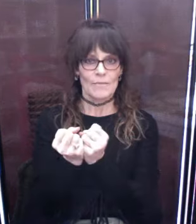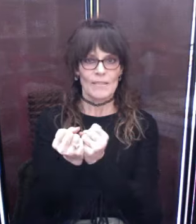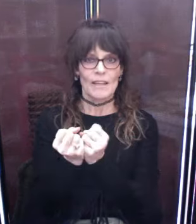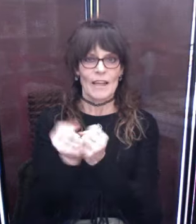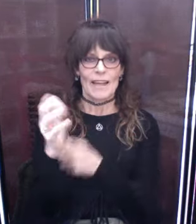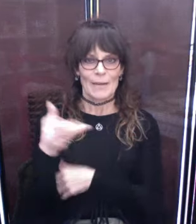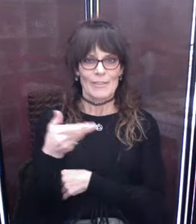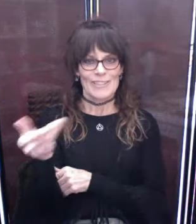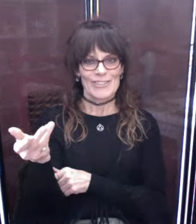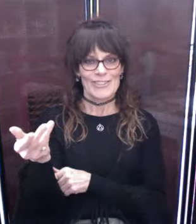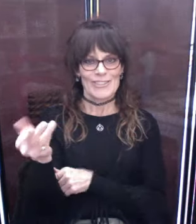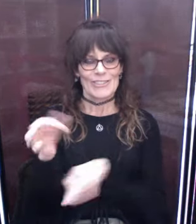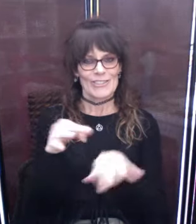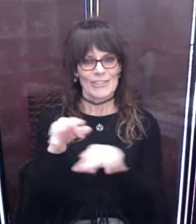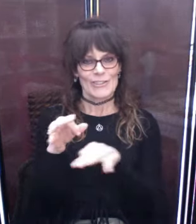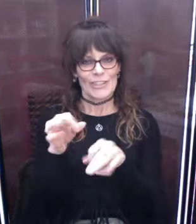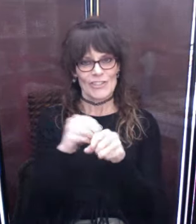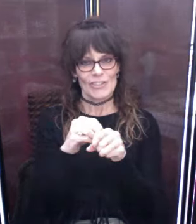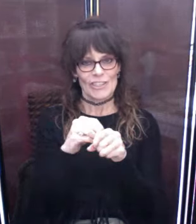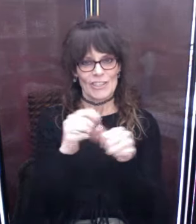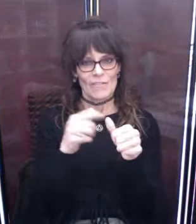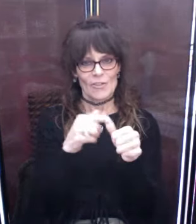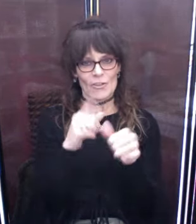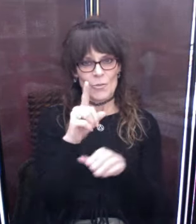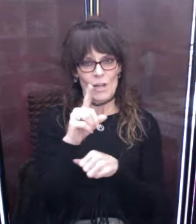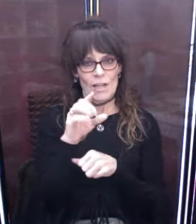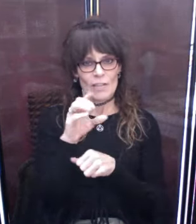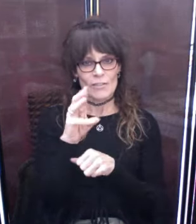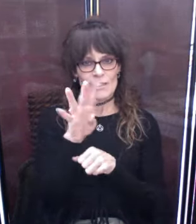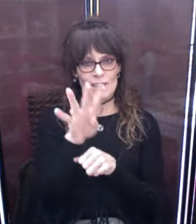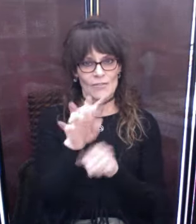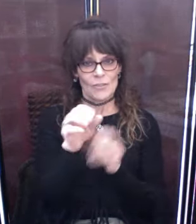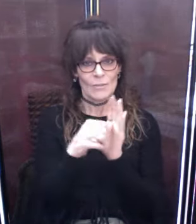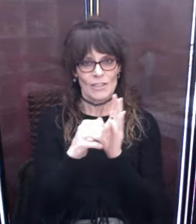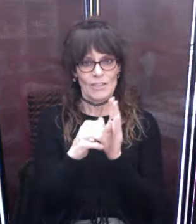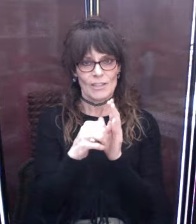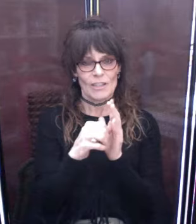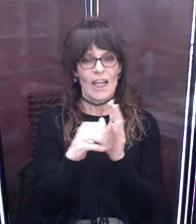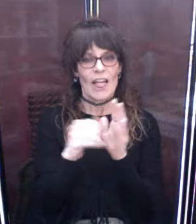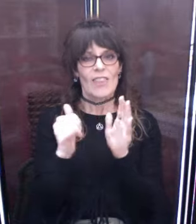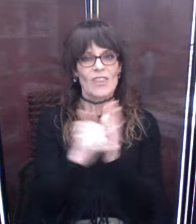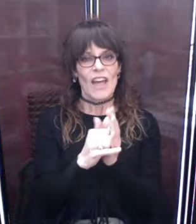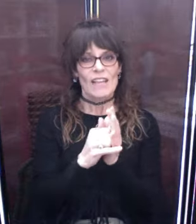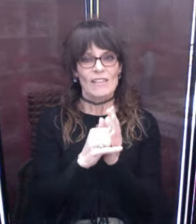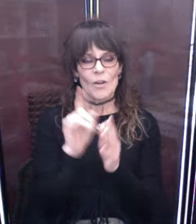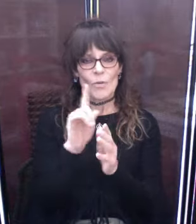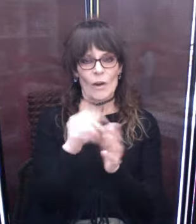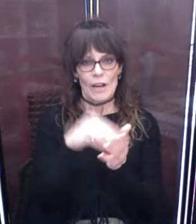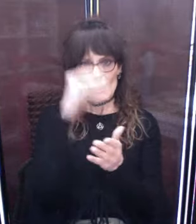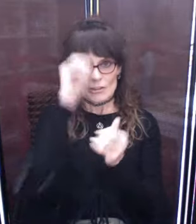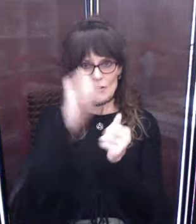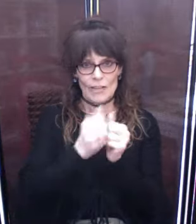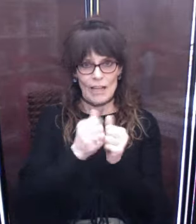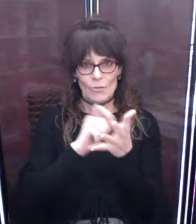to the directions that are in those first 164 pages. And that's where I learned how to write a 4-step inventory from these cassette tapes. Two